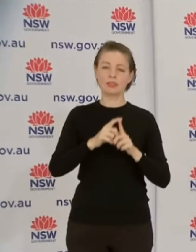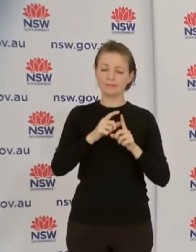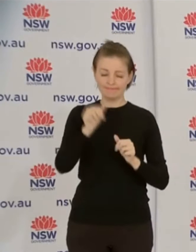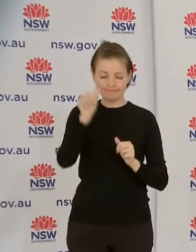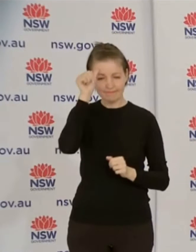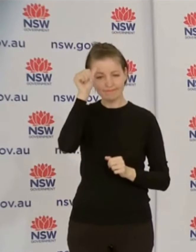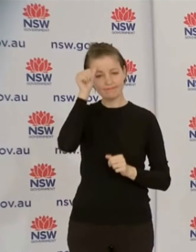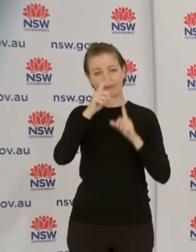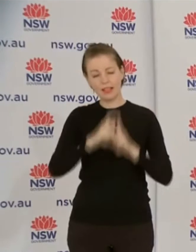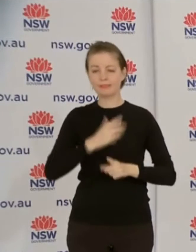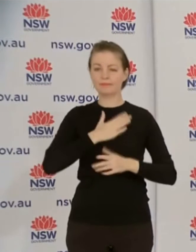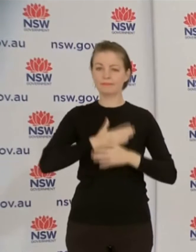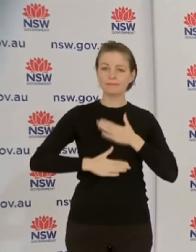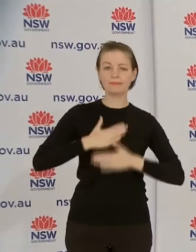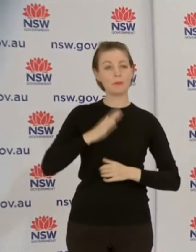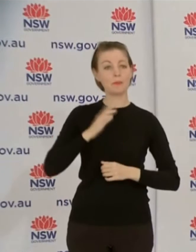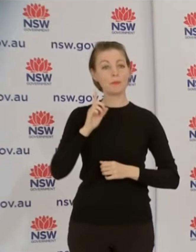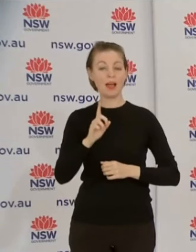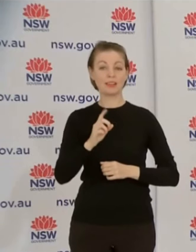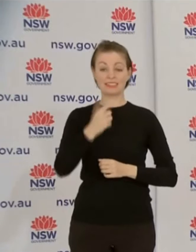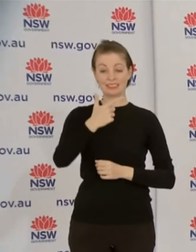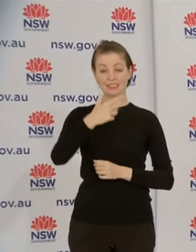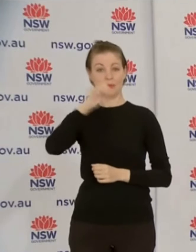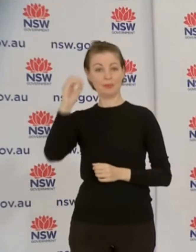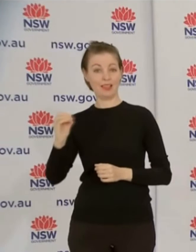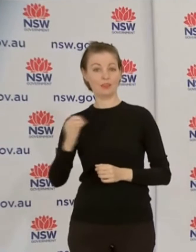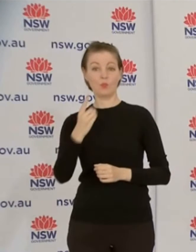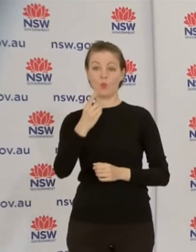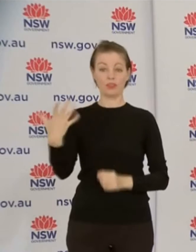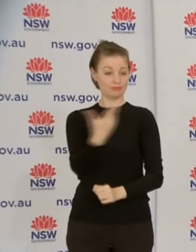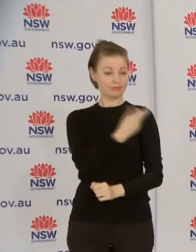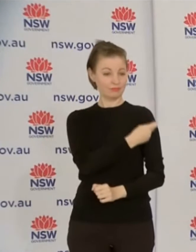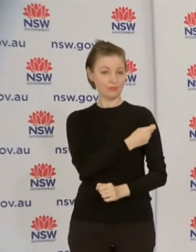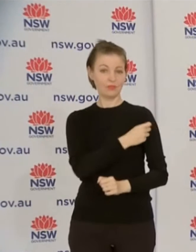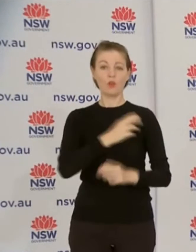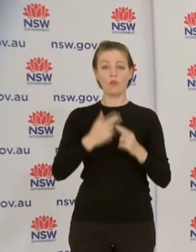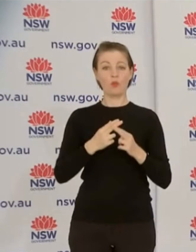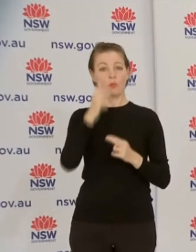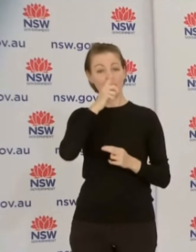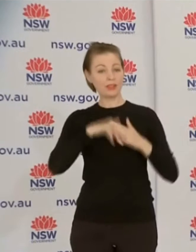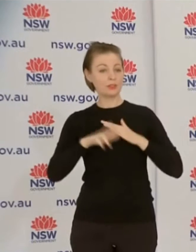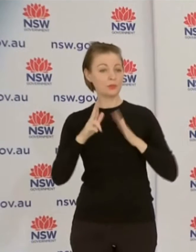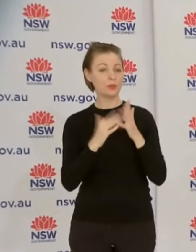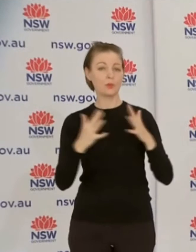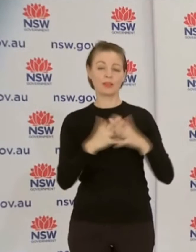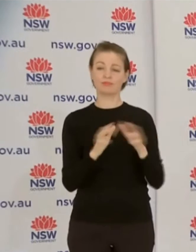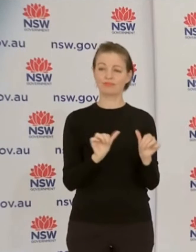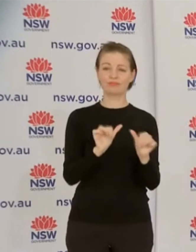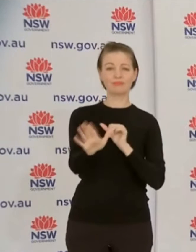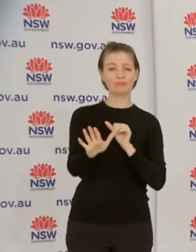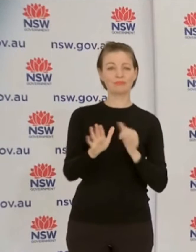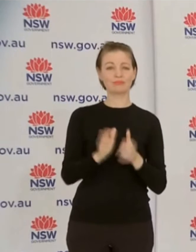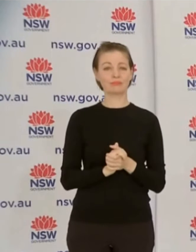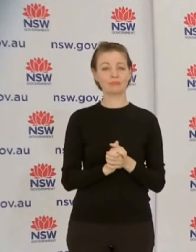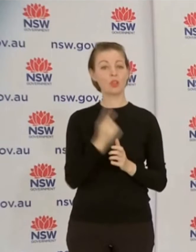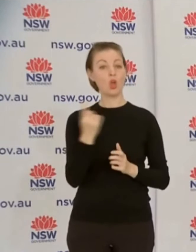and hitting that 70% first dose is an outstanding achievement. As a result, can I say that all those people who live in local government areas